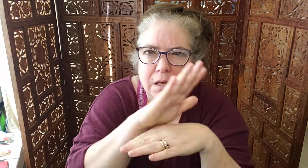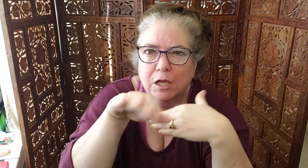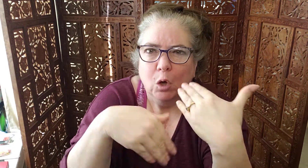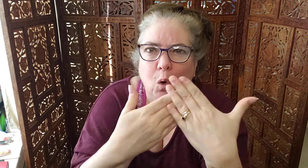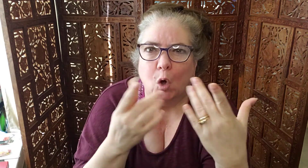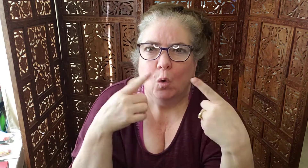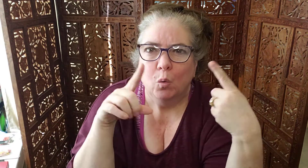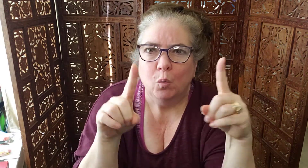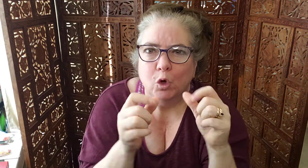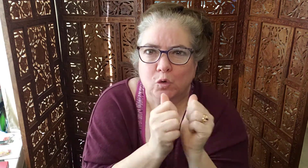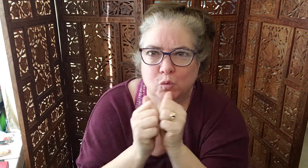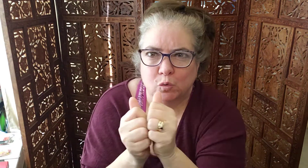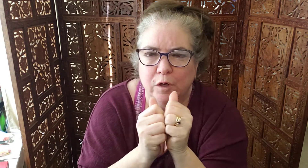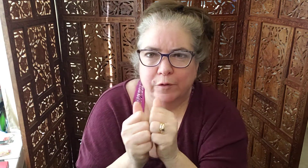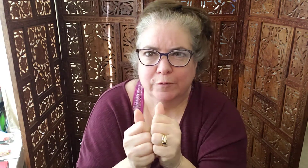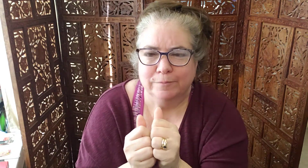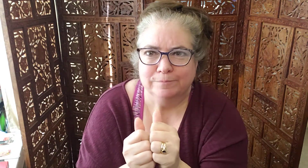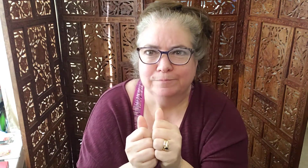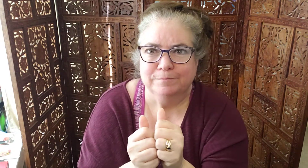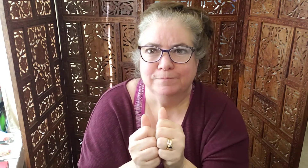of the Folies Bergère.